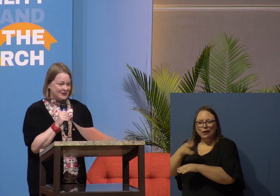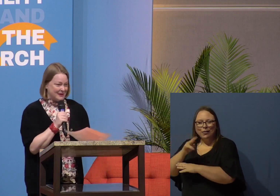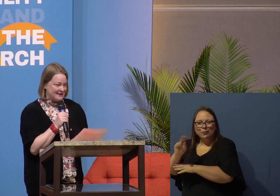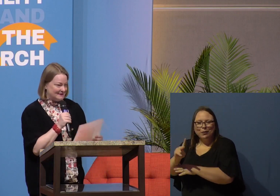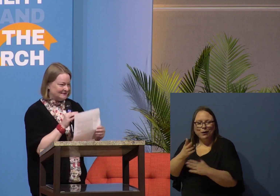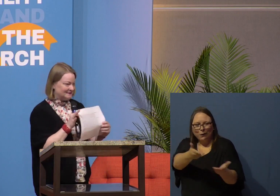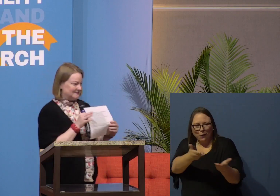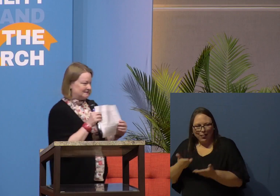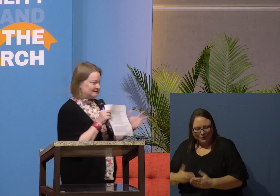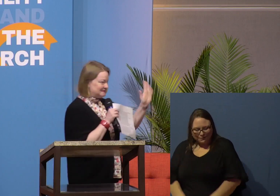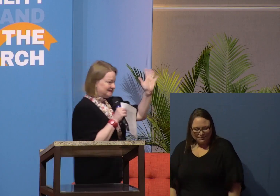me.